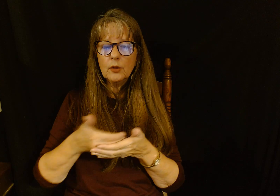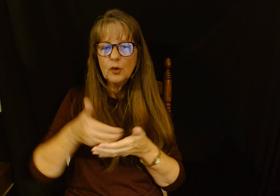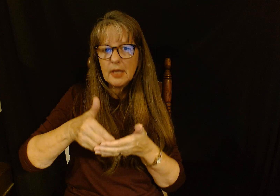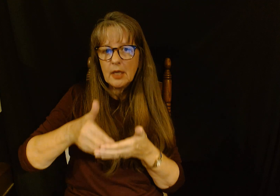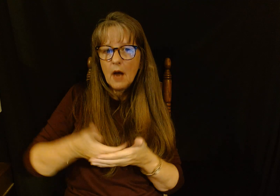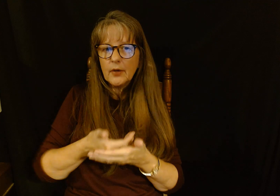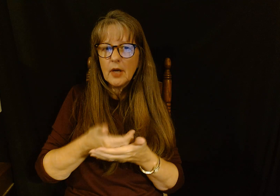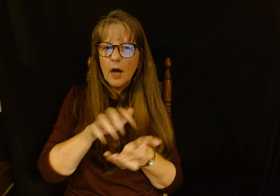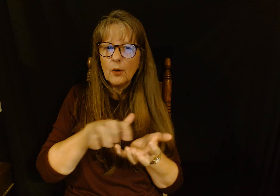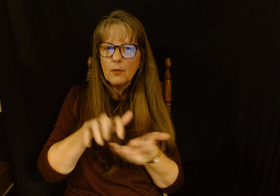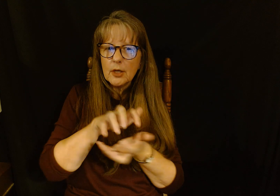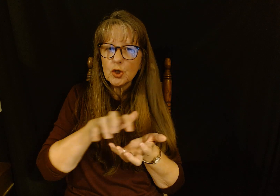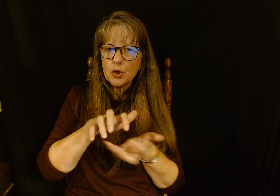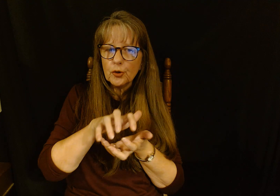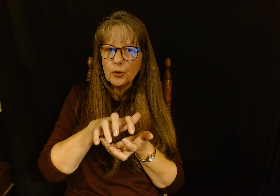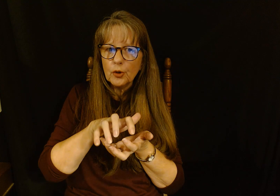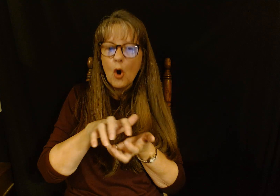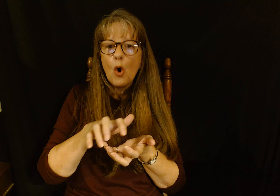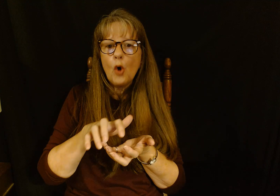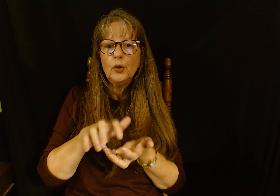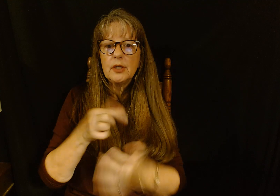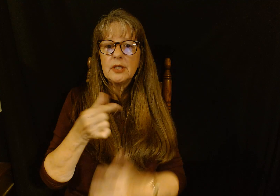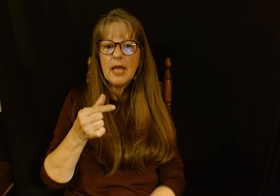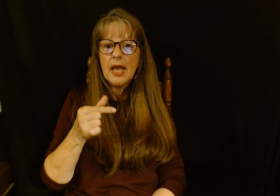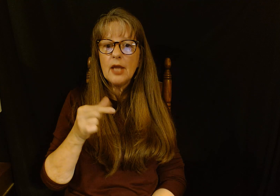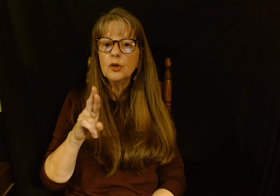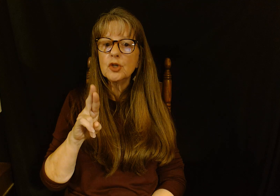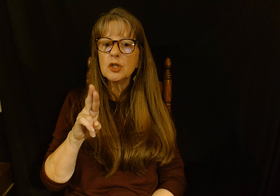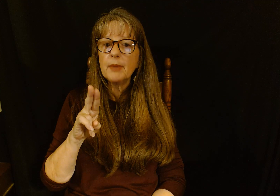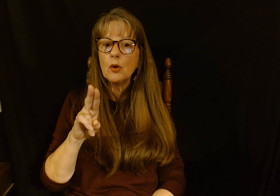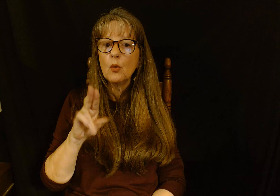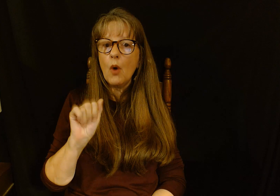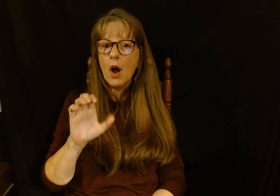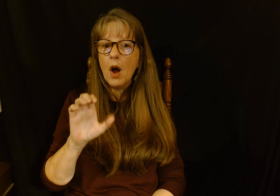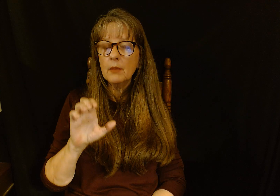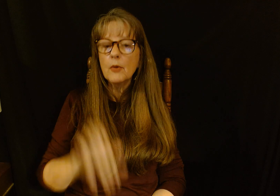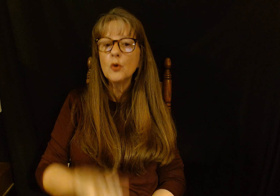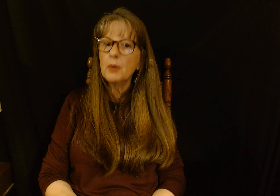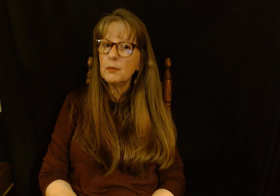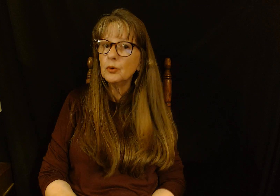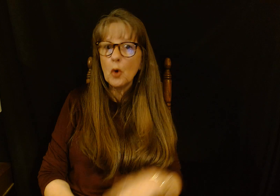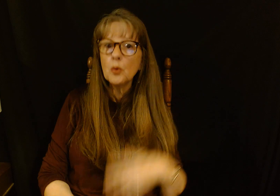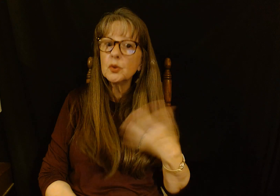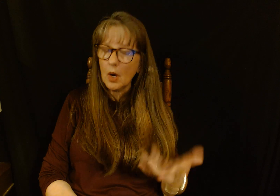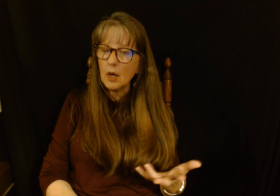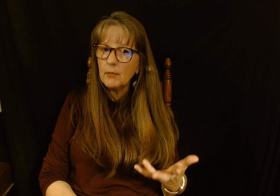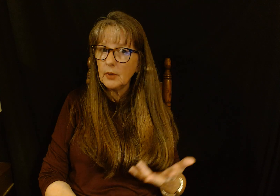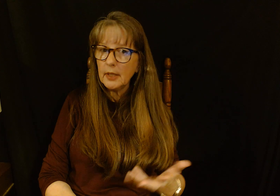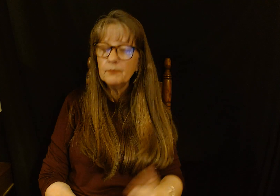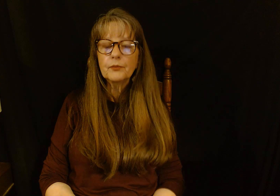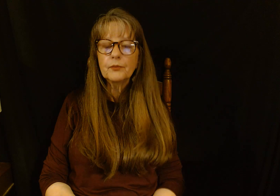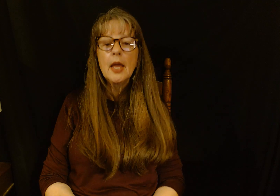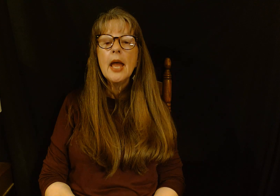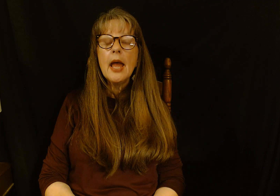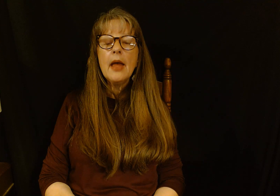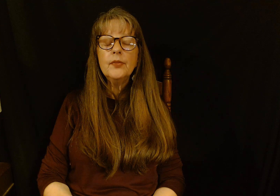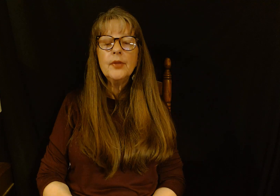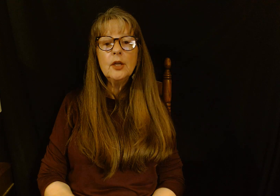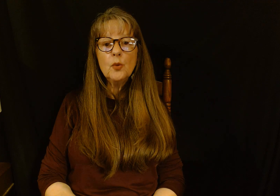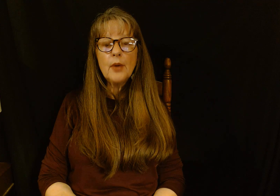say avocado mixture, or you could just spell guac. Most people know it's guacamole. And then you would have